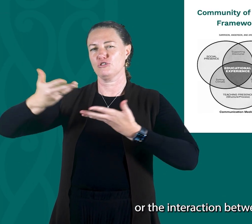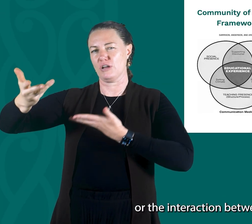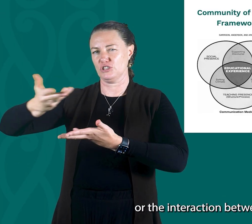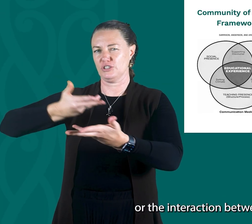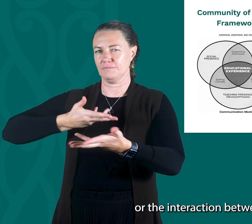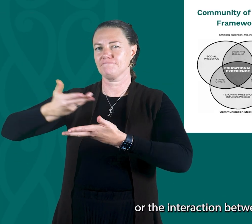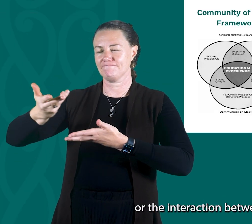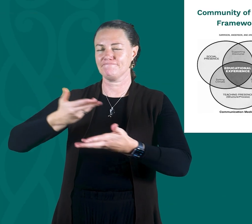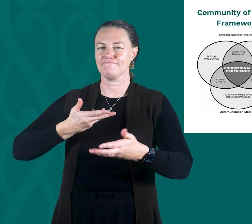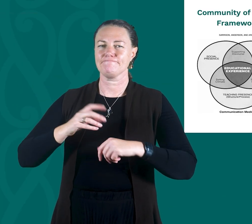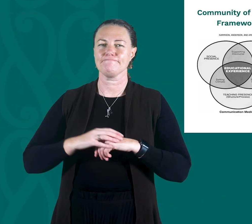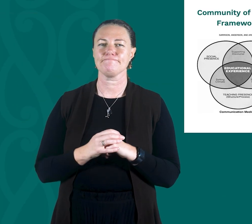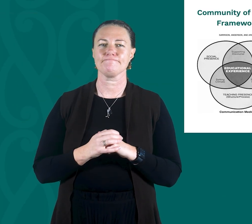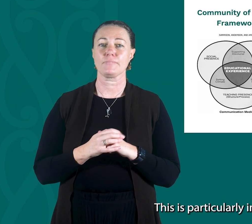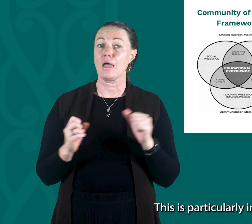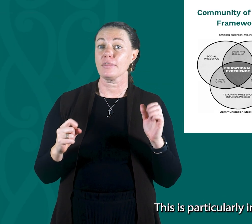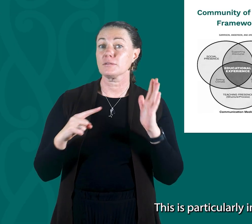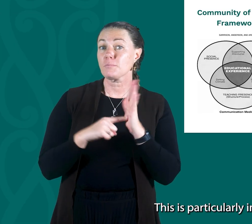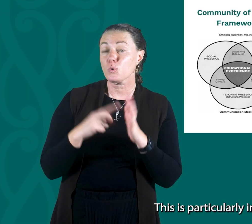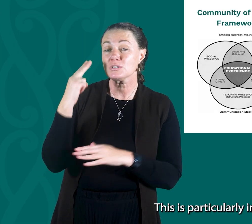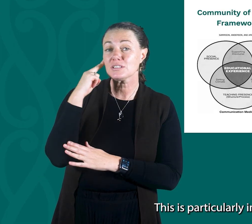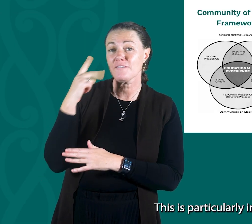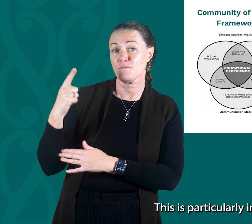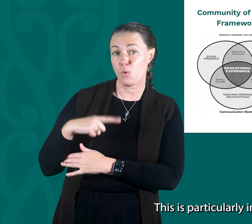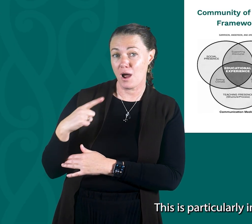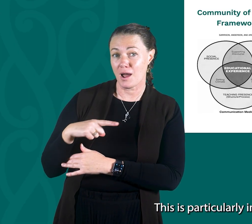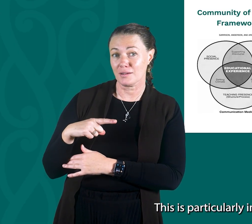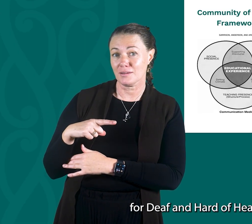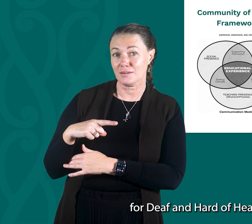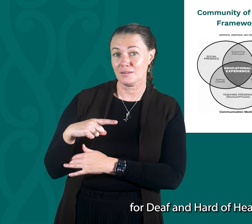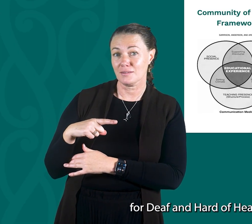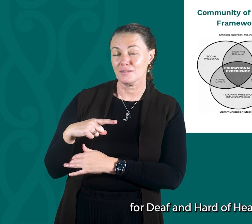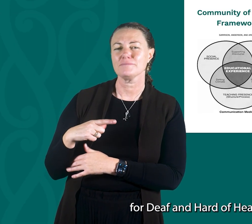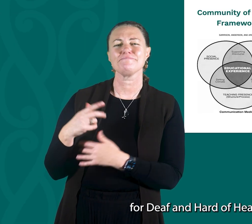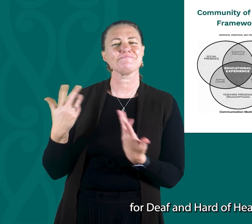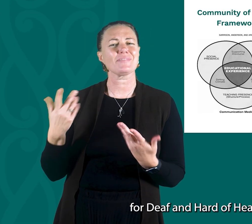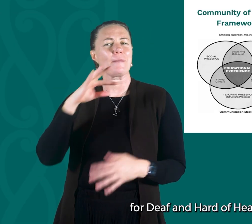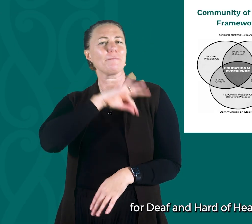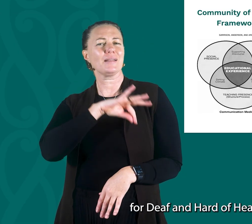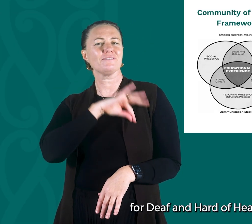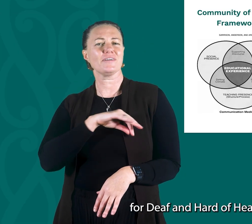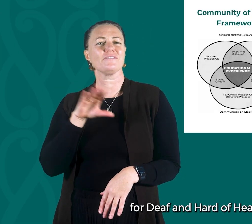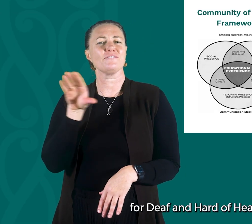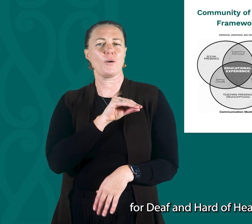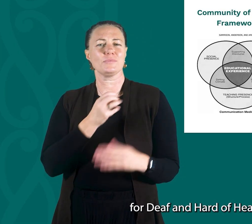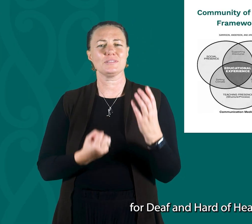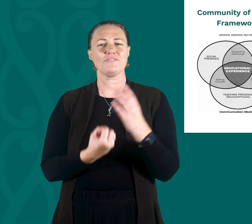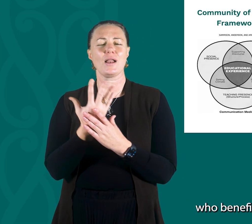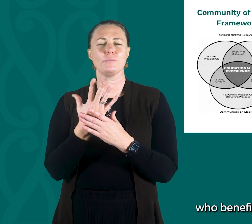students. This is particularly important for deaf and hard of hearing students, who